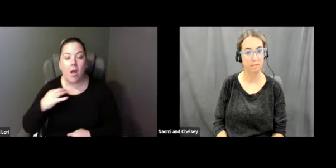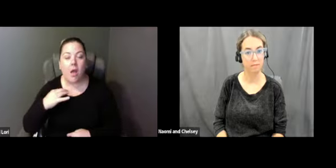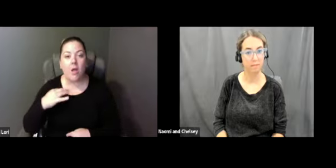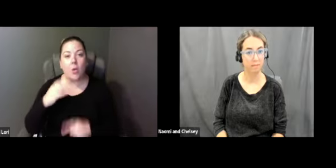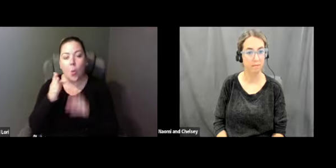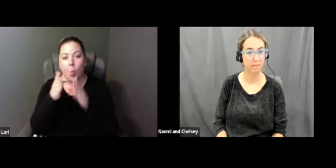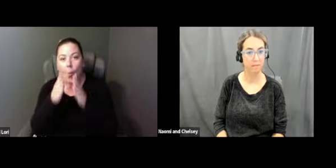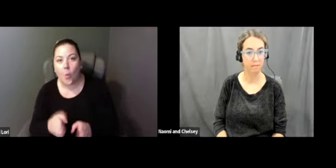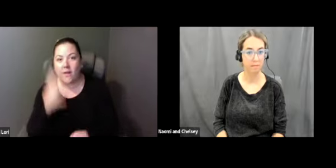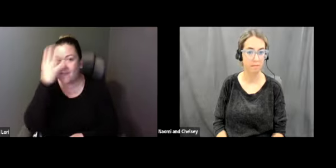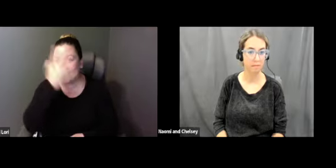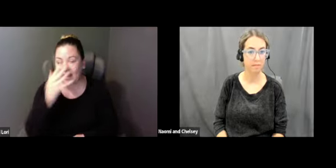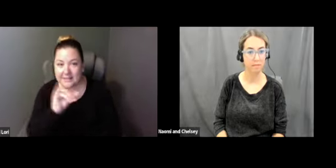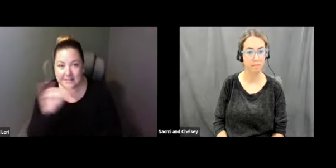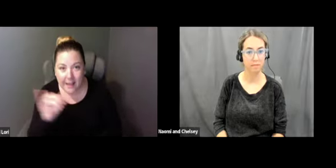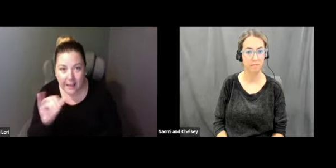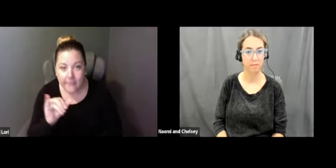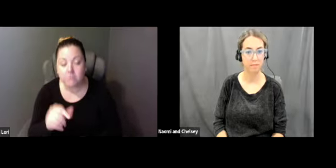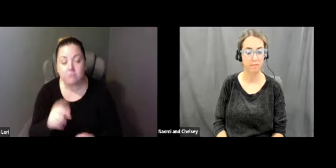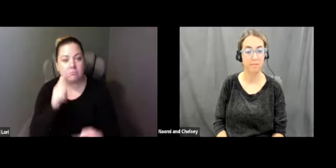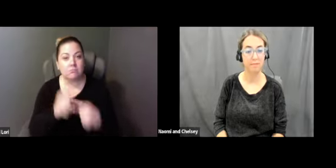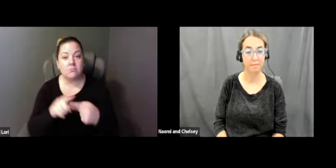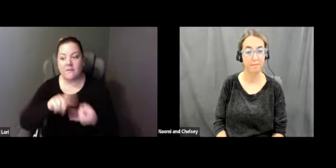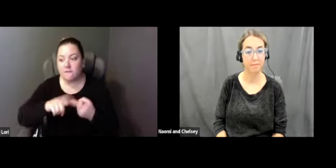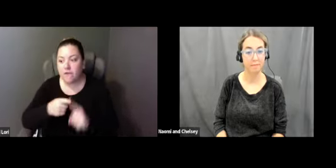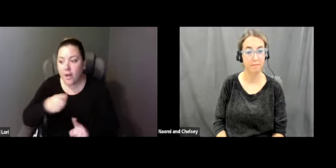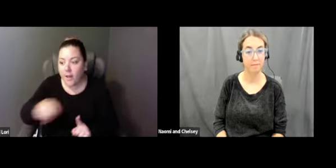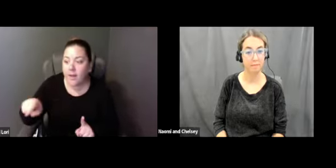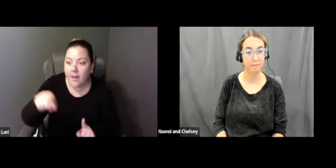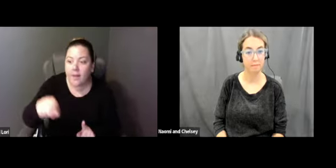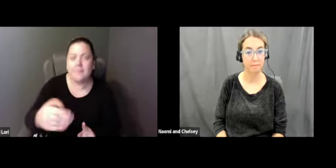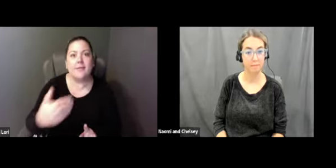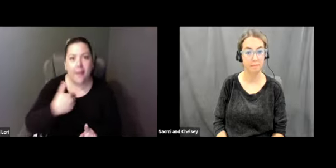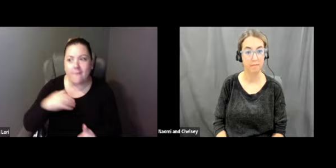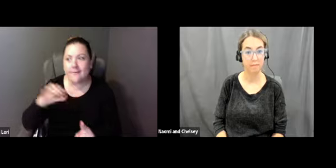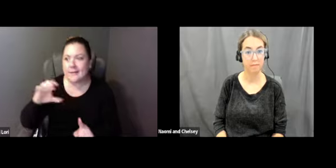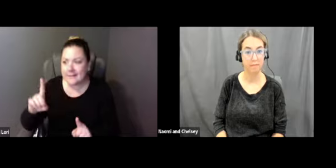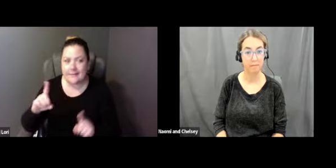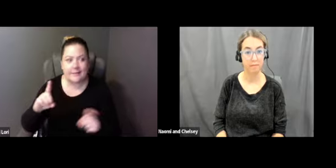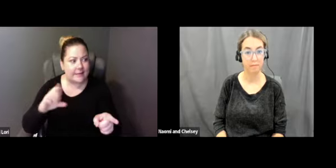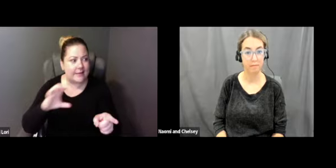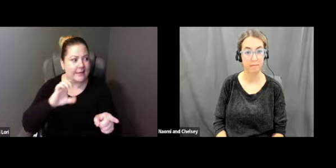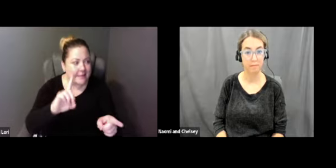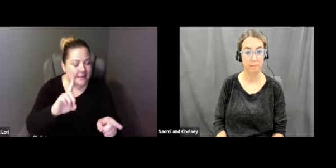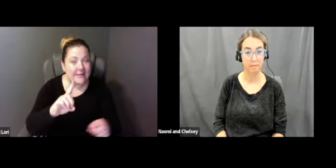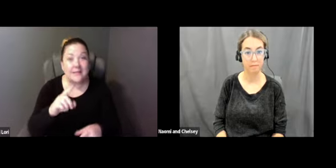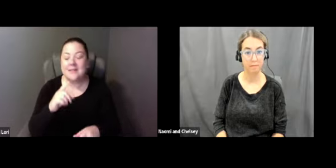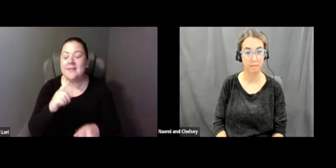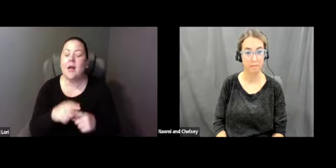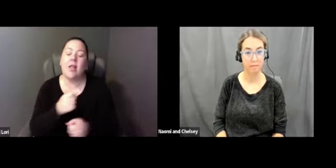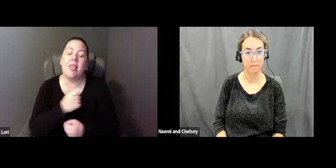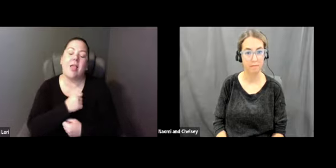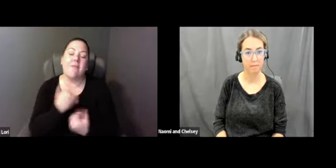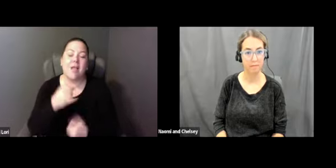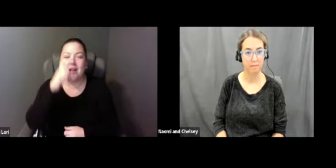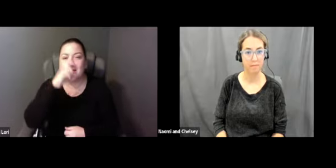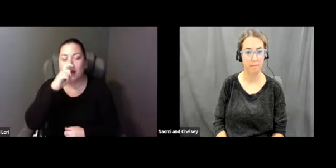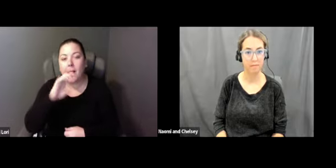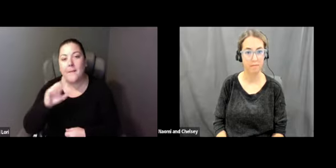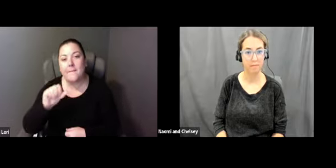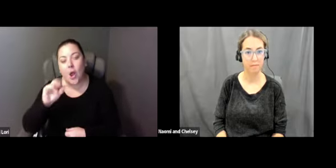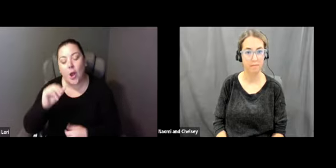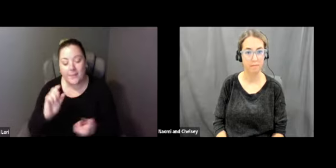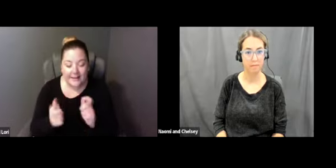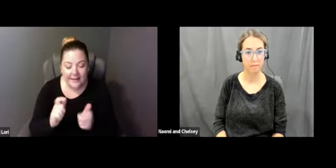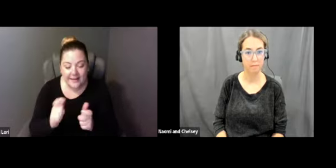by friends themselves who had eating disorders and playing incessantly with Barbie, that I was amazed at